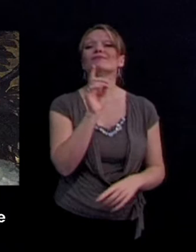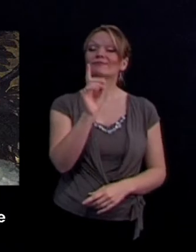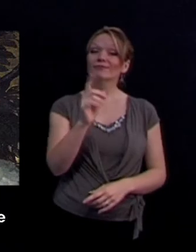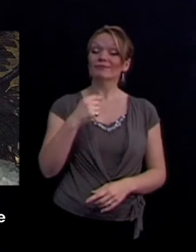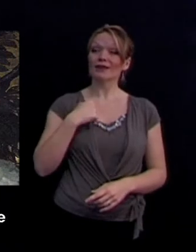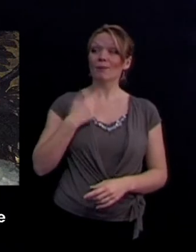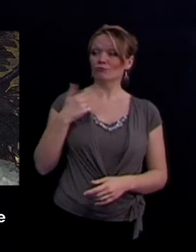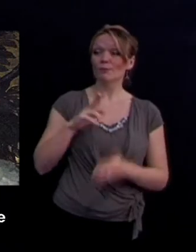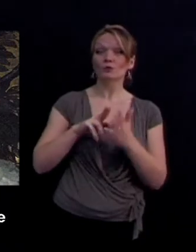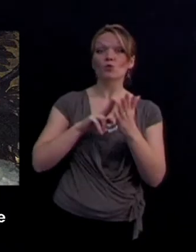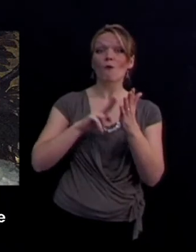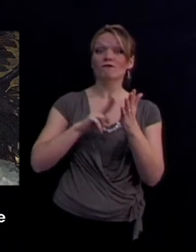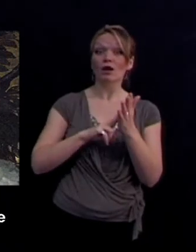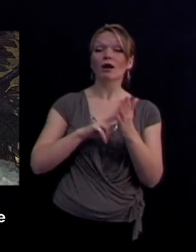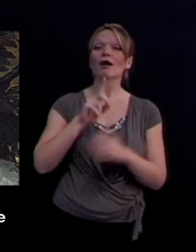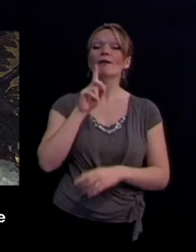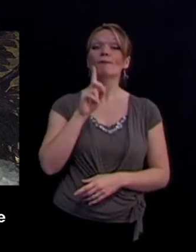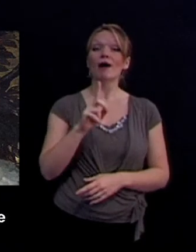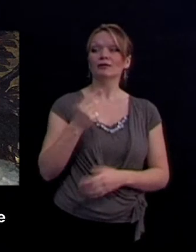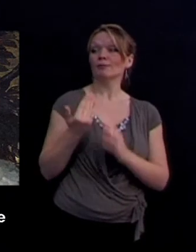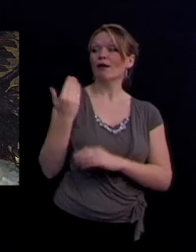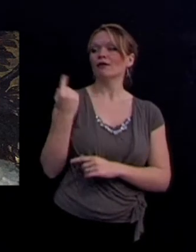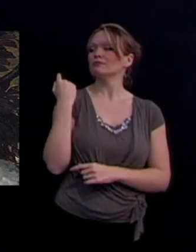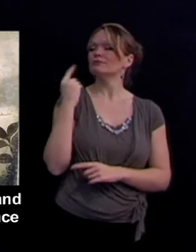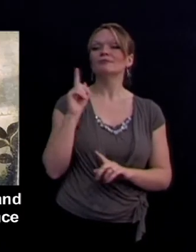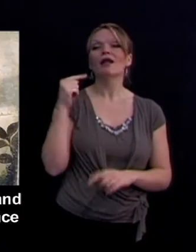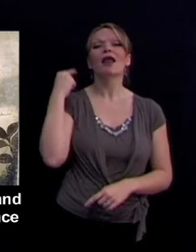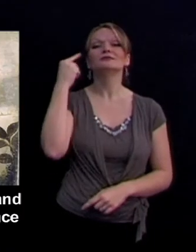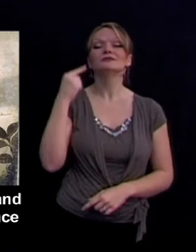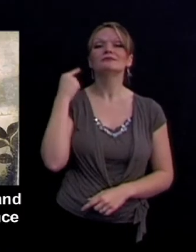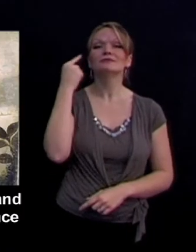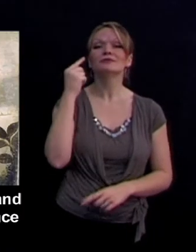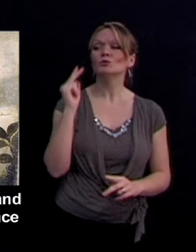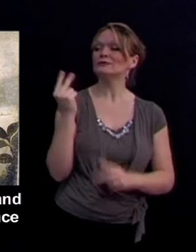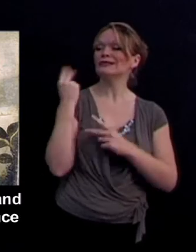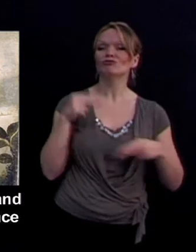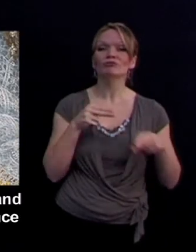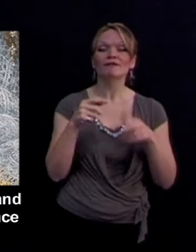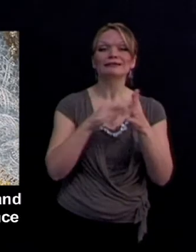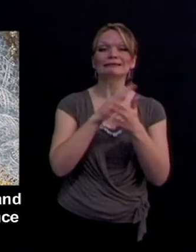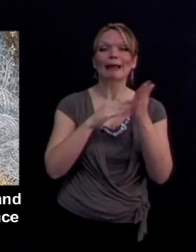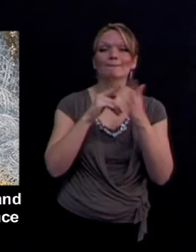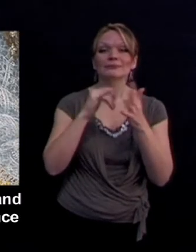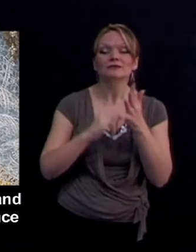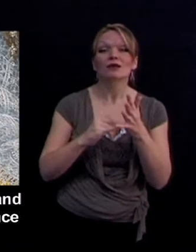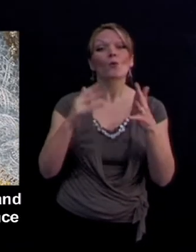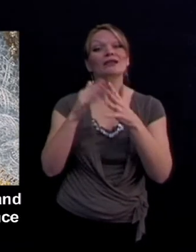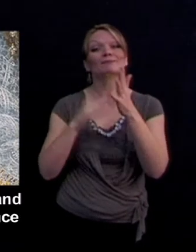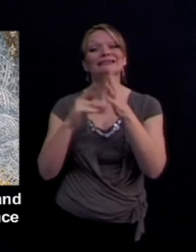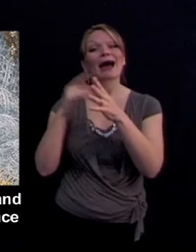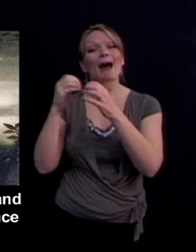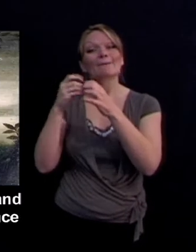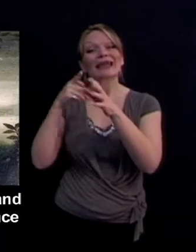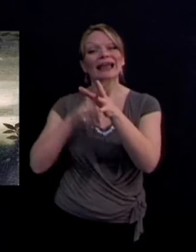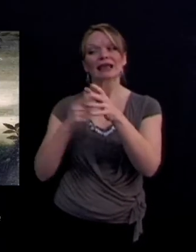I'm a Norfolk lady, but behind me here is a London scene. You can just see the River Thames and Westminster Abbey in the far